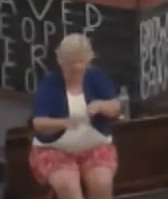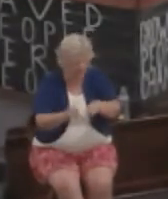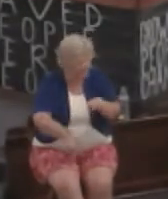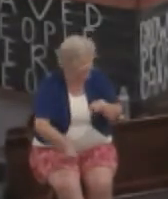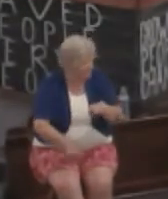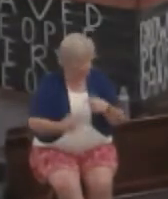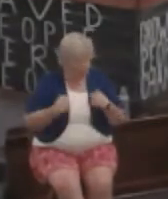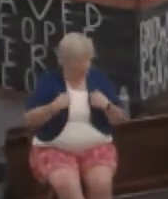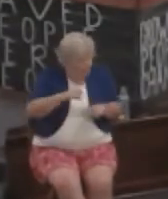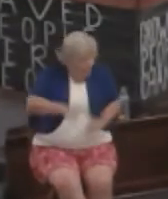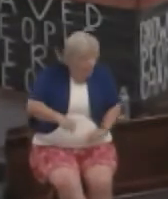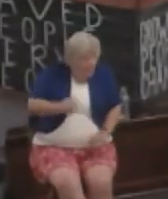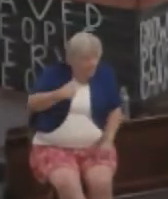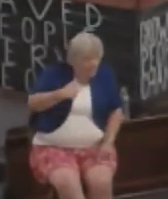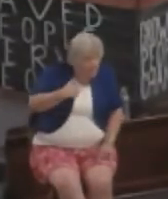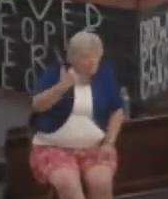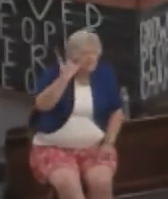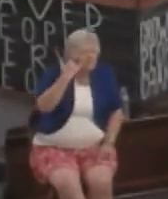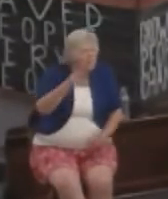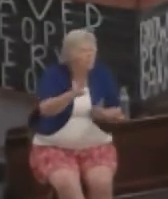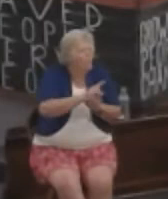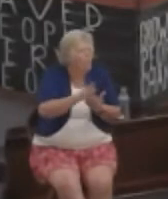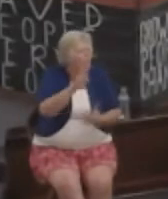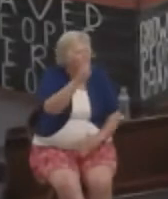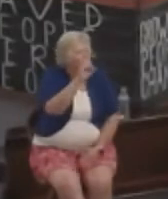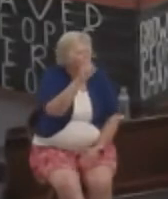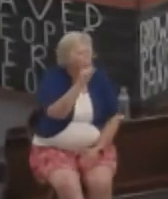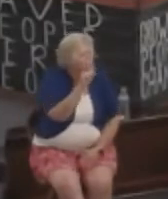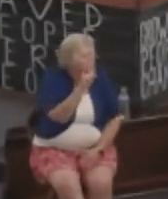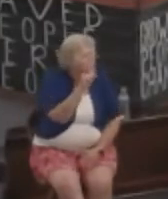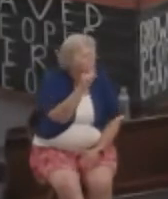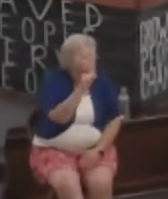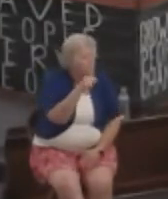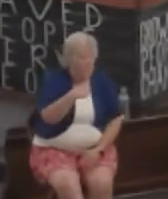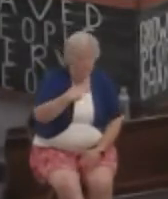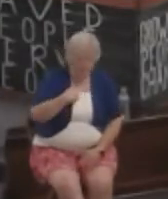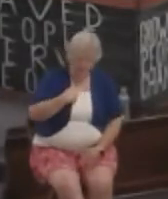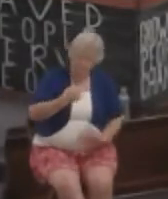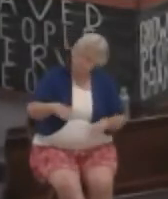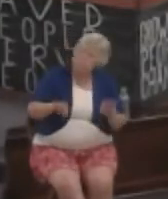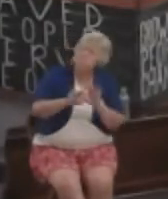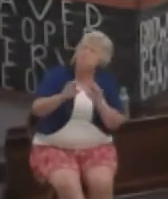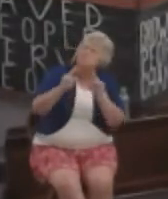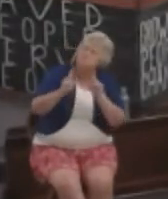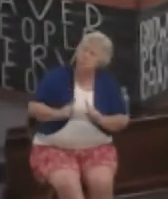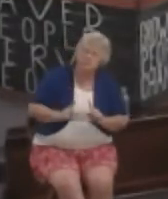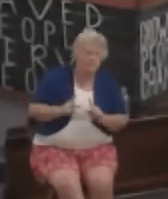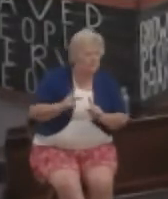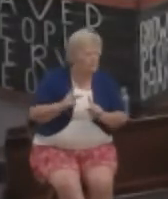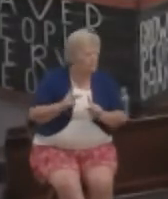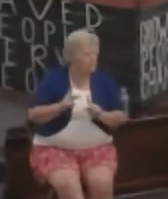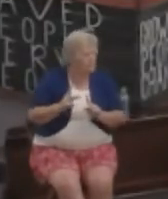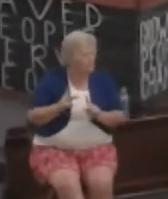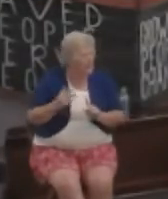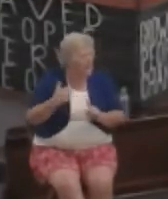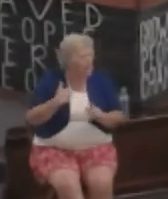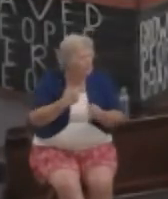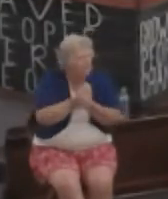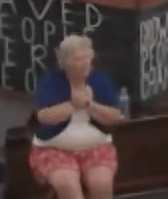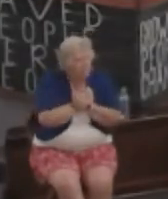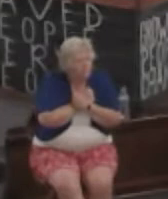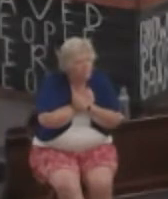So if I have a holy root, and I am somebody to God, and I am a worthy person and loved,